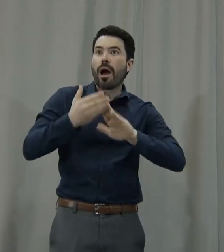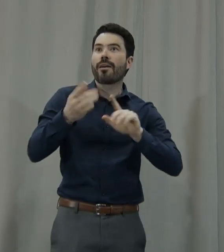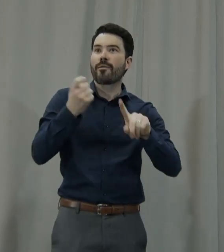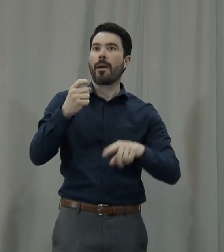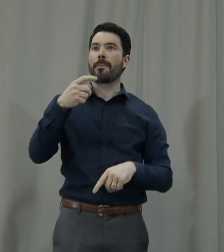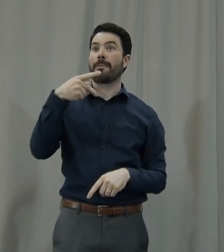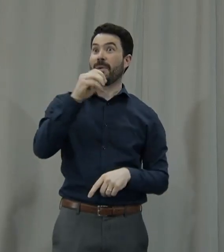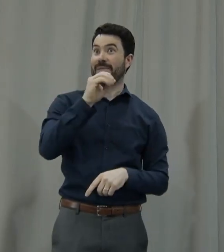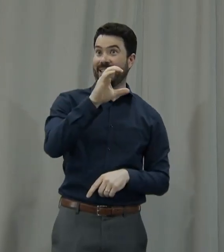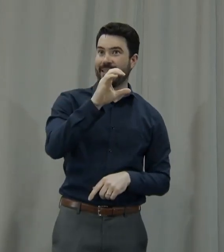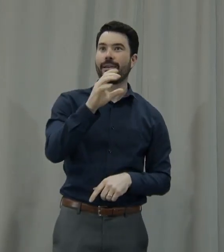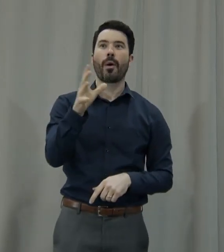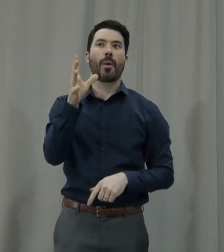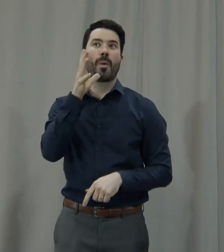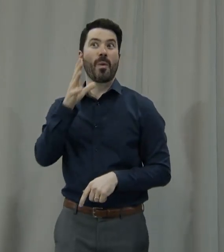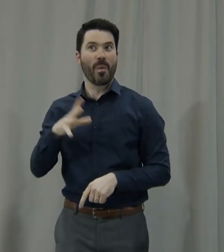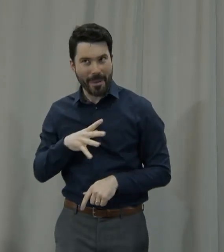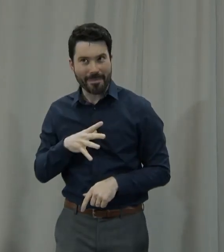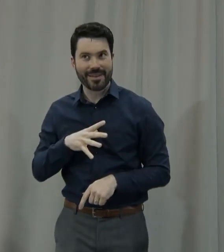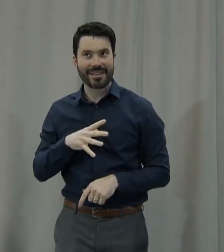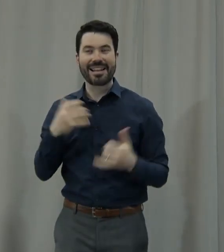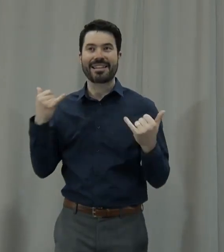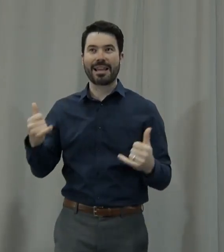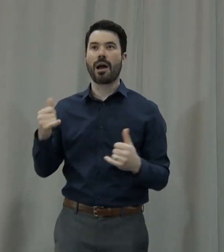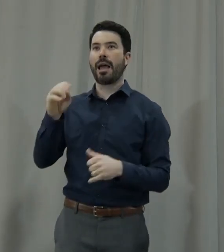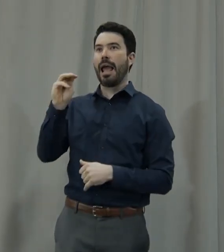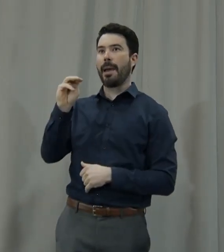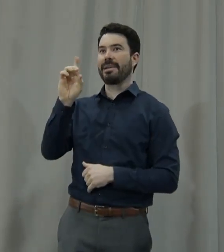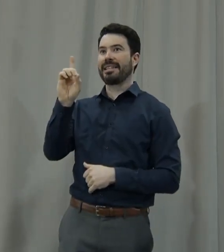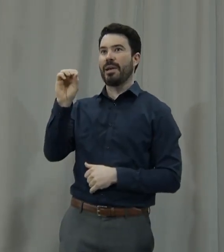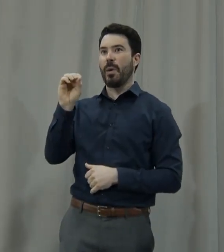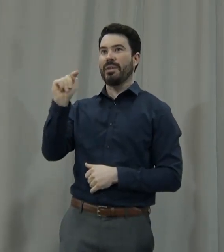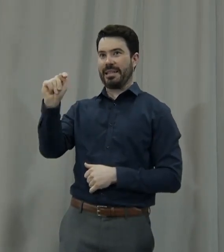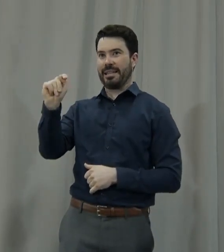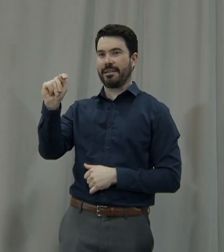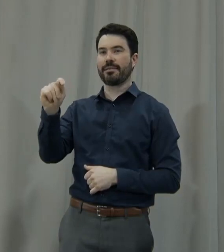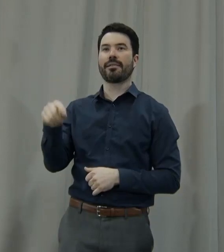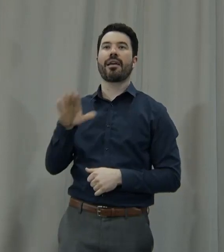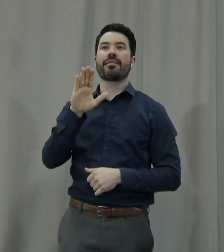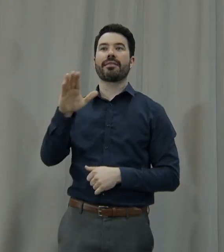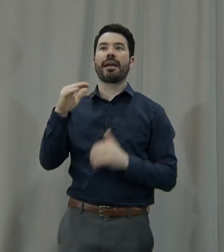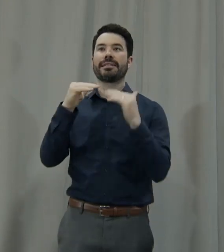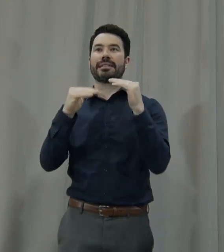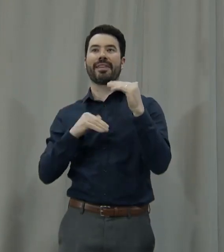and women under MDOT's Disadvantaged Business Enterprise Plan.